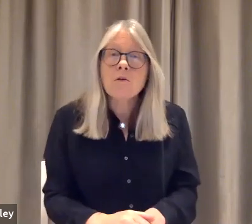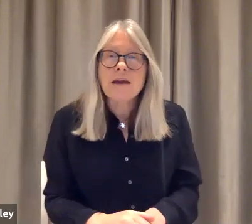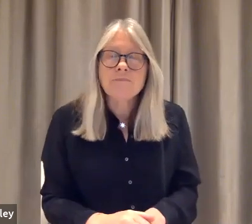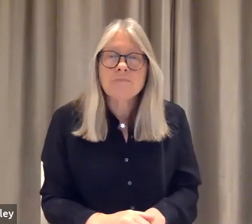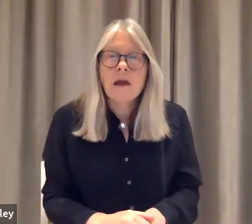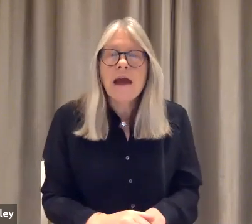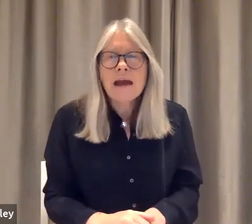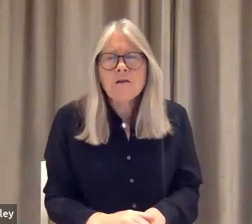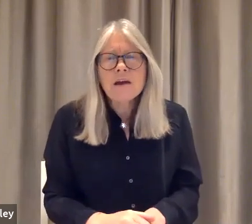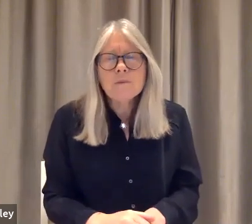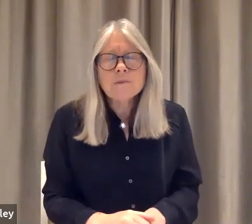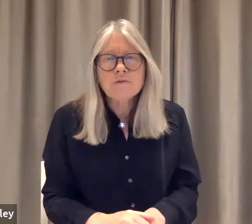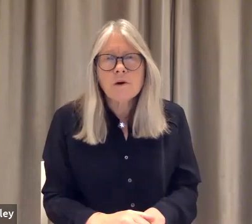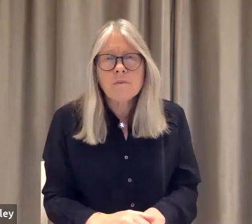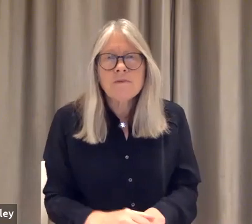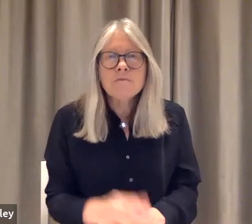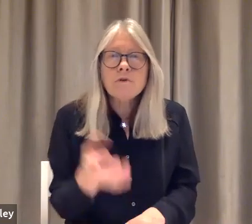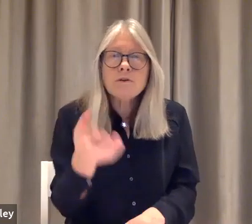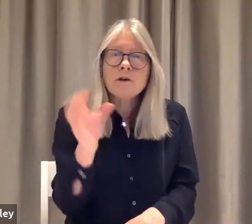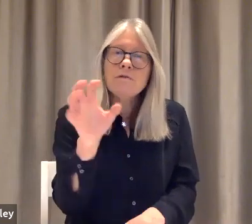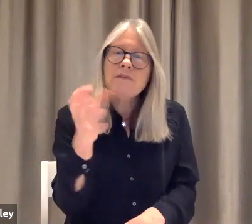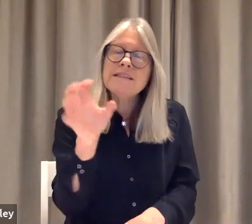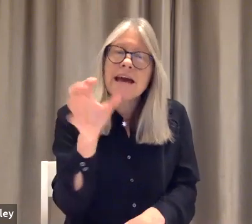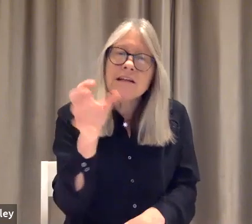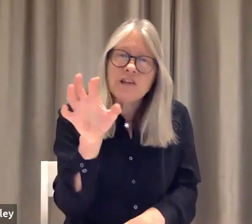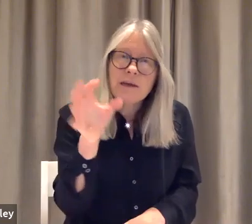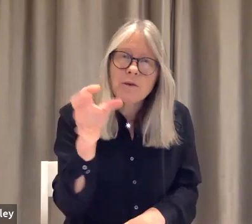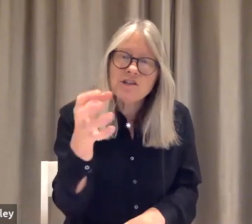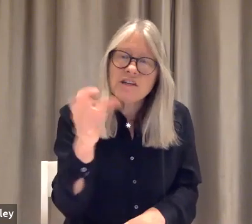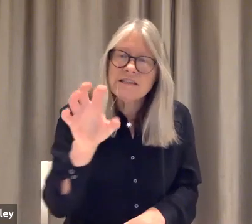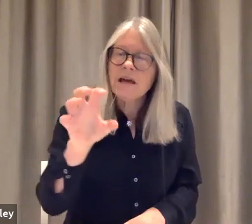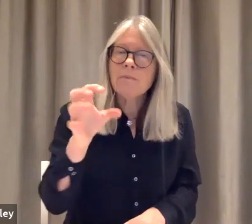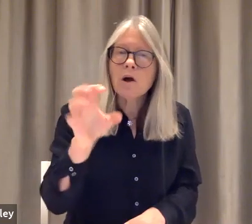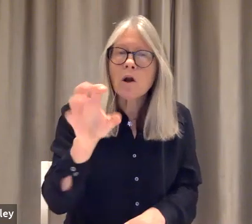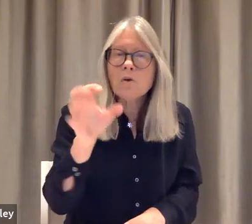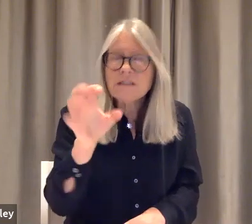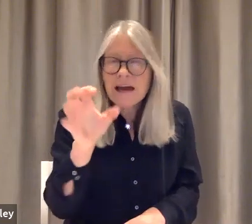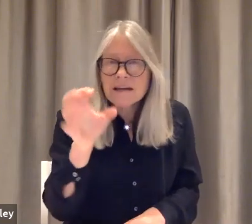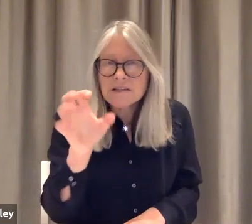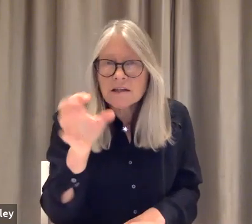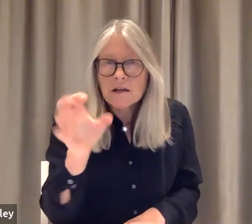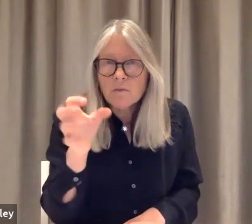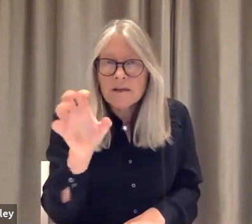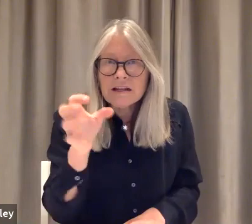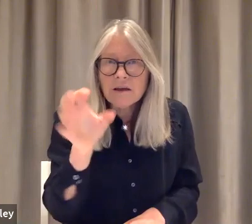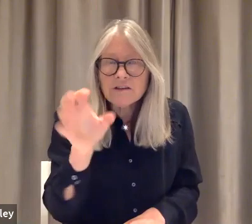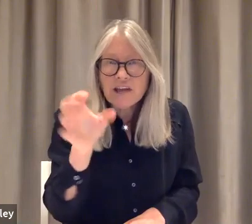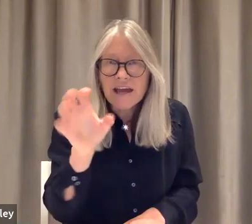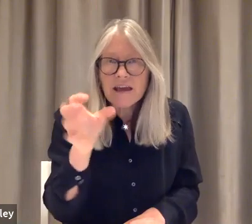Angry. Angry comes from the root of this hand shape, which is a clawed hand with a little bit of a shake.